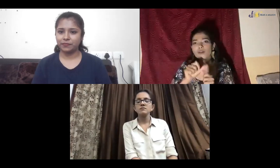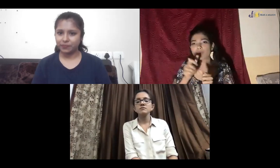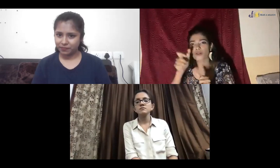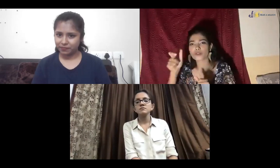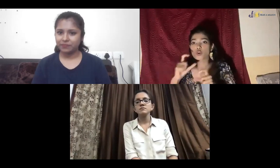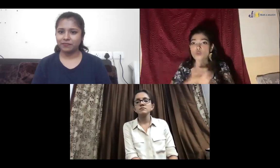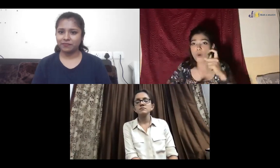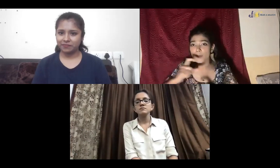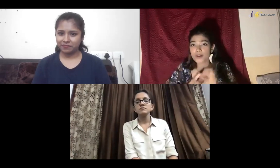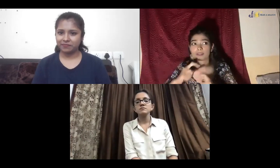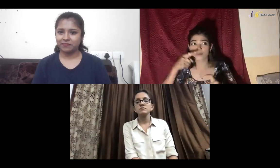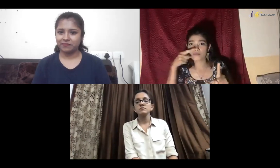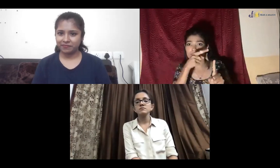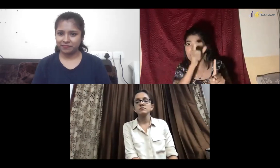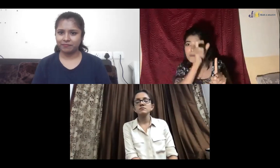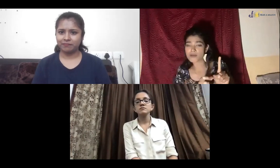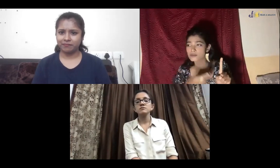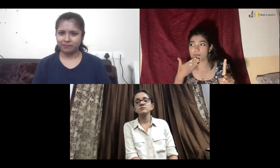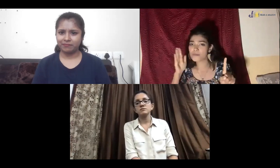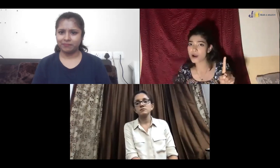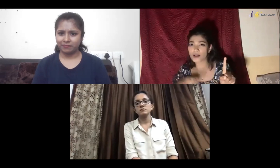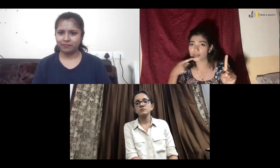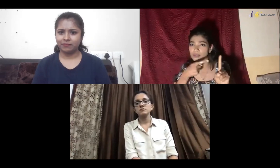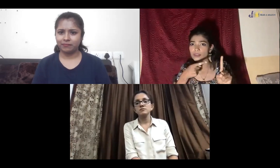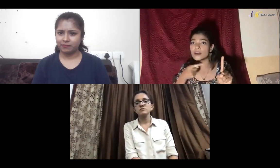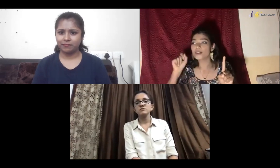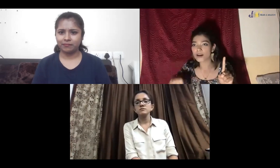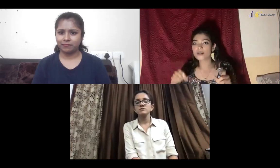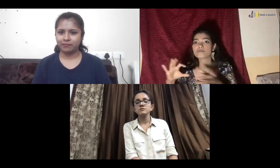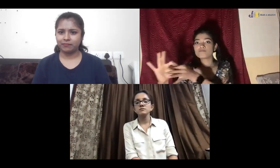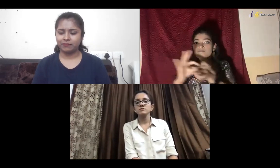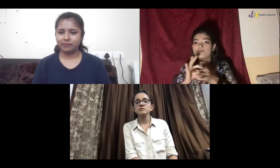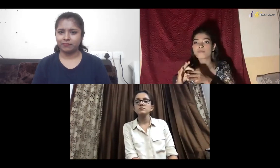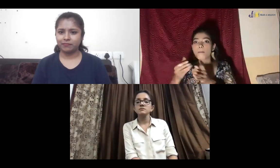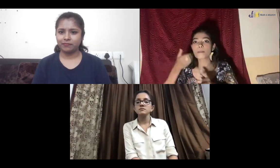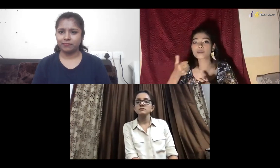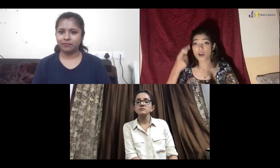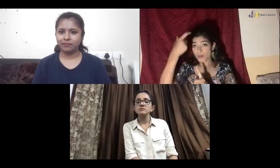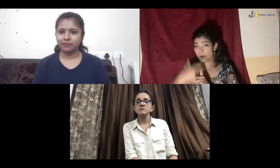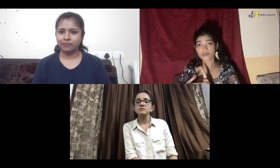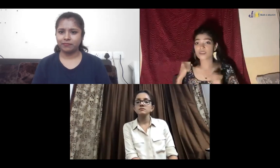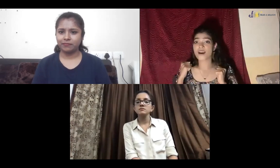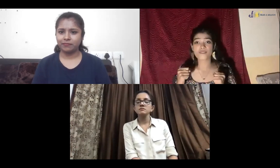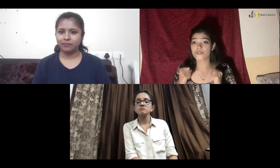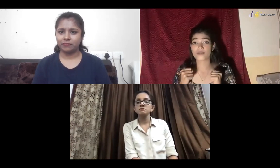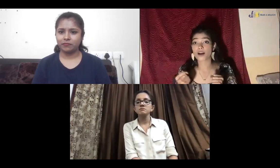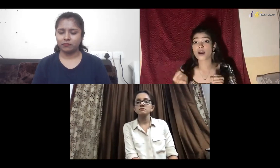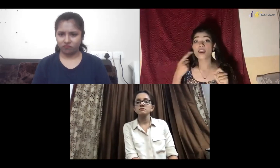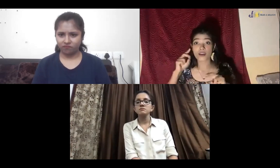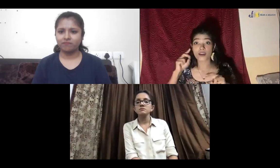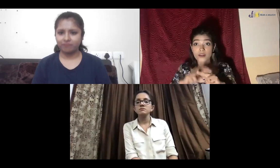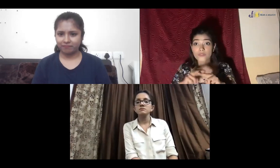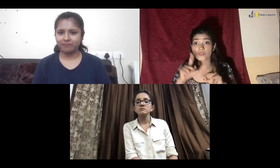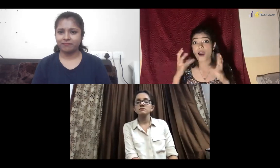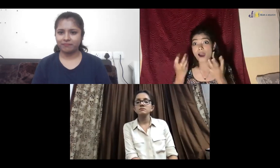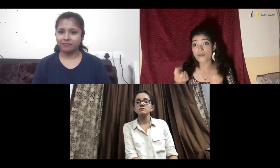file a complaint. You can file FIR. There would be internal committee as well. You can inform that there is one person who is asking